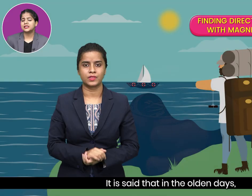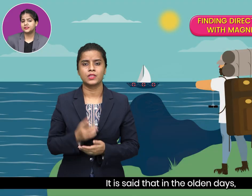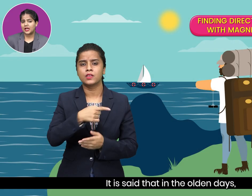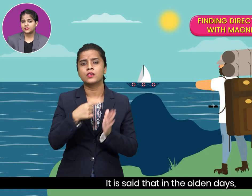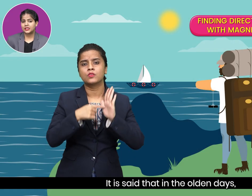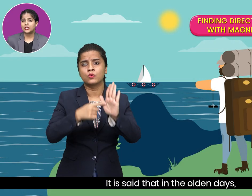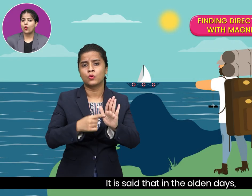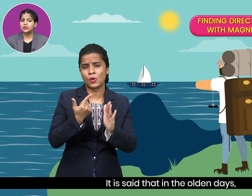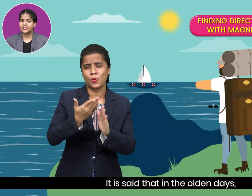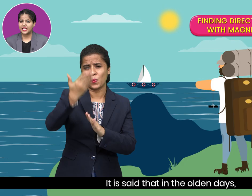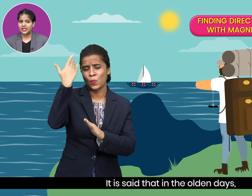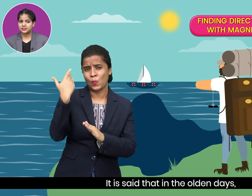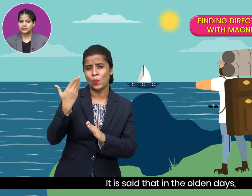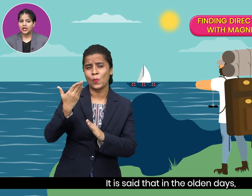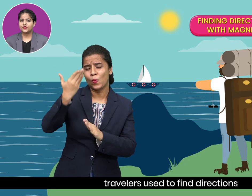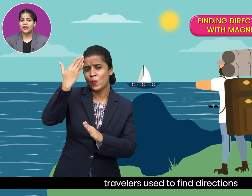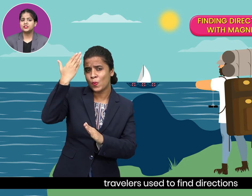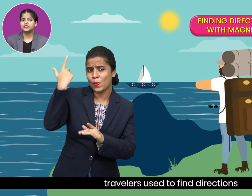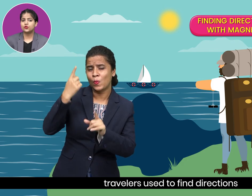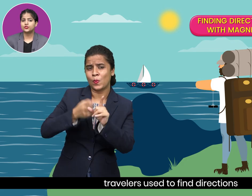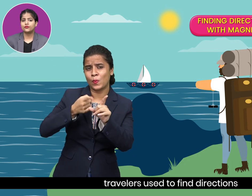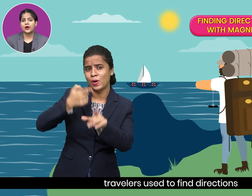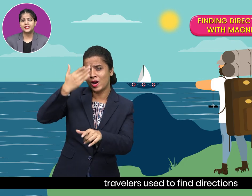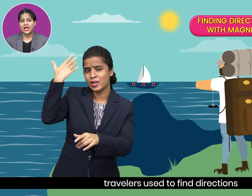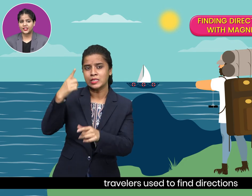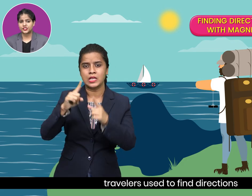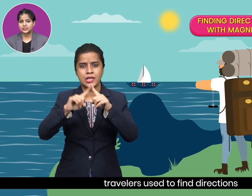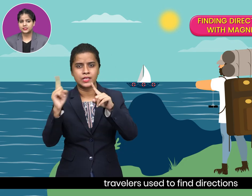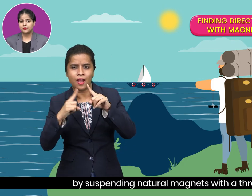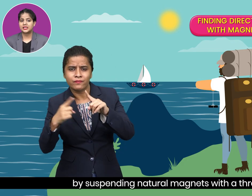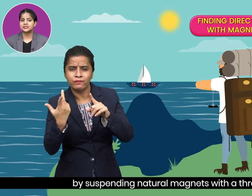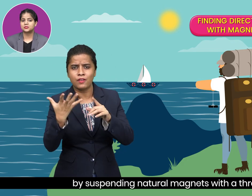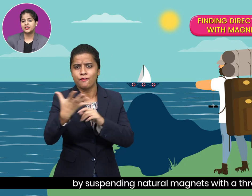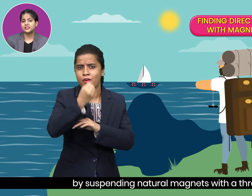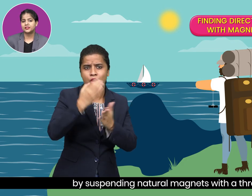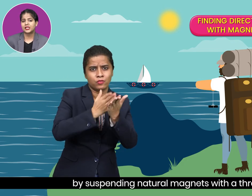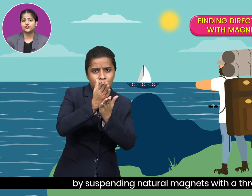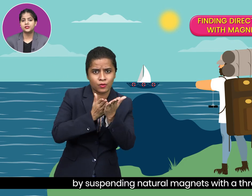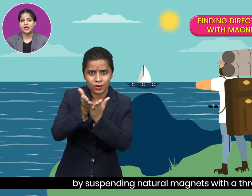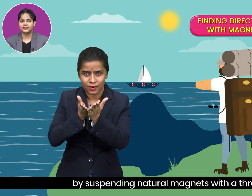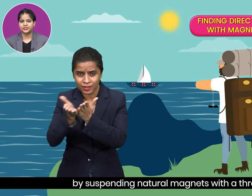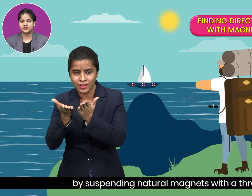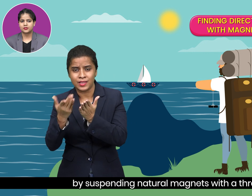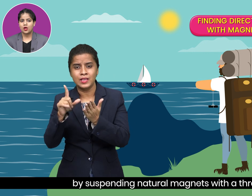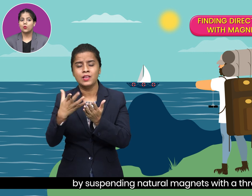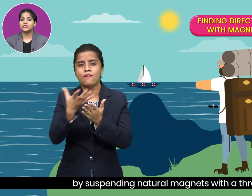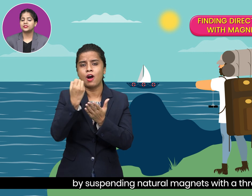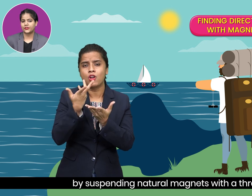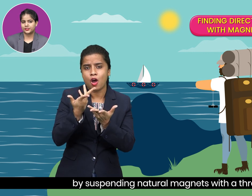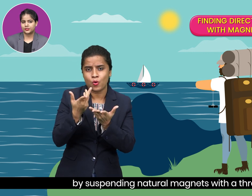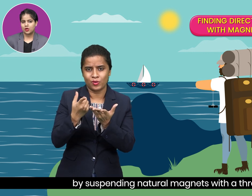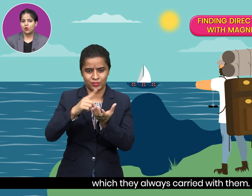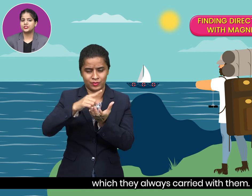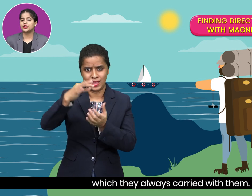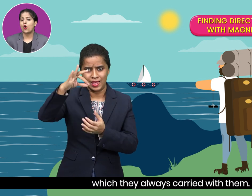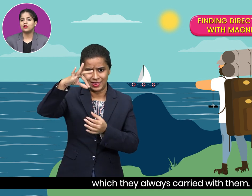It is said that in the olden days, travelers used to find directions by suspending natural magnets with a